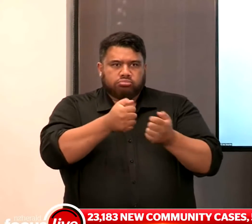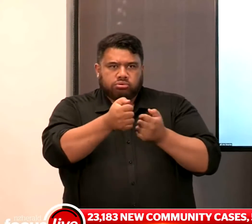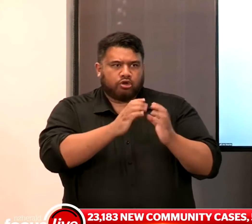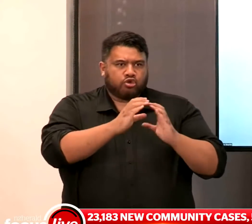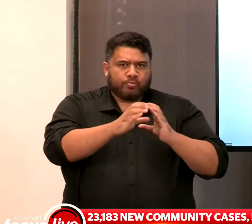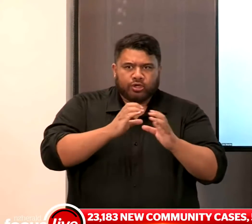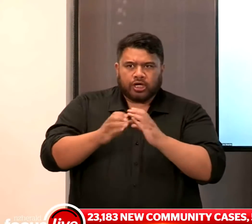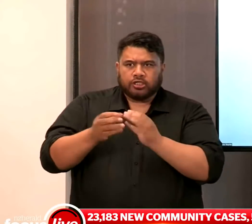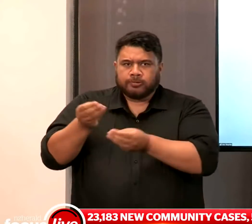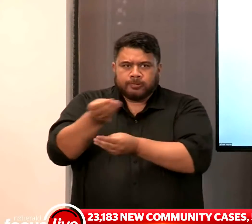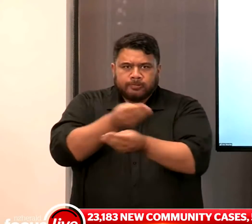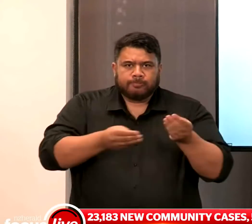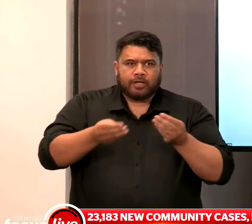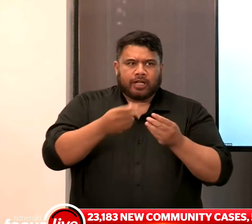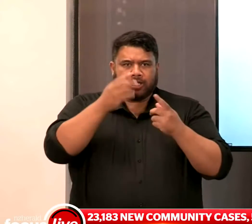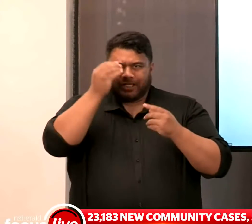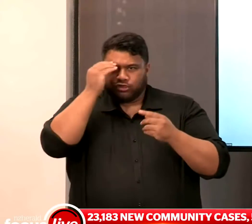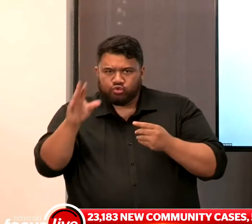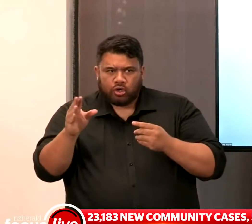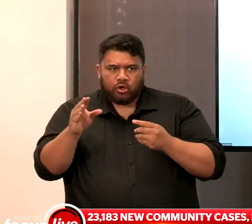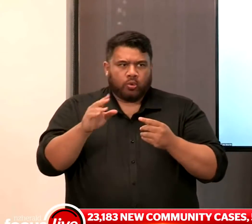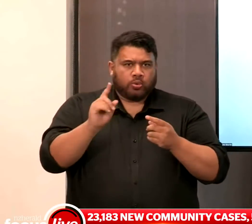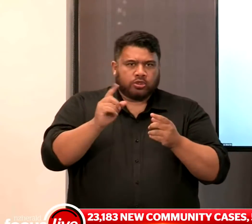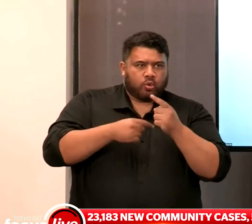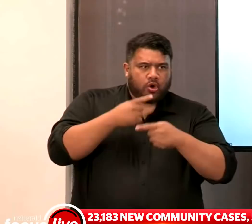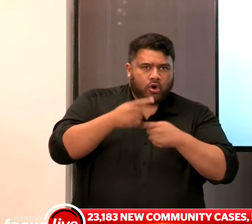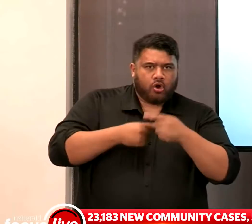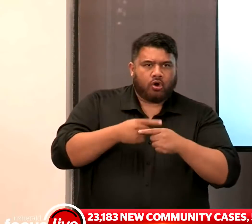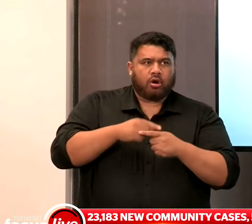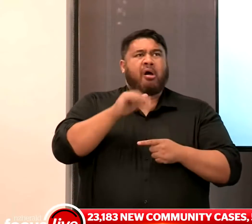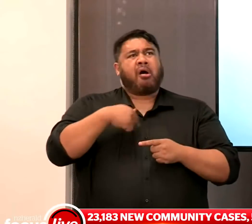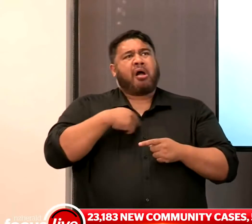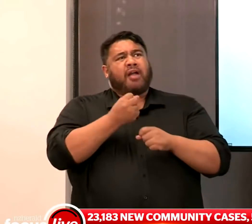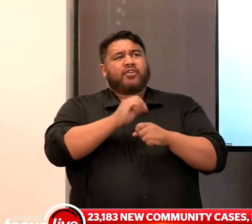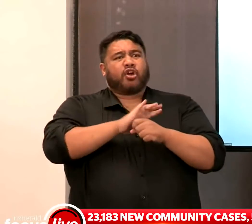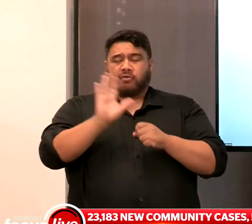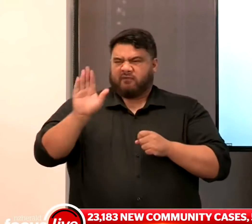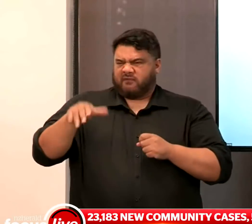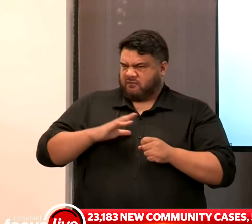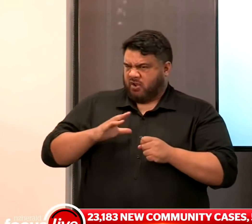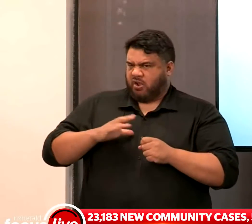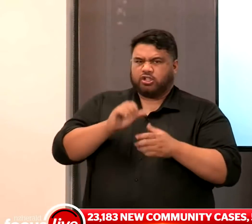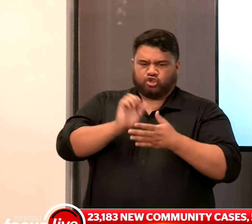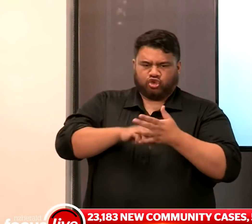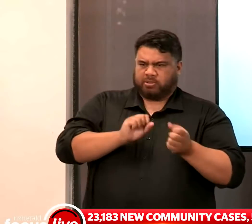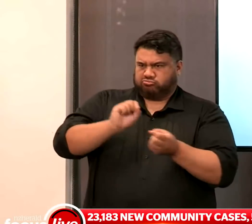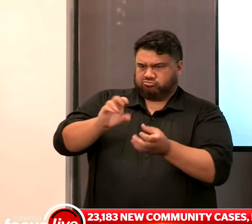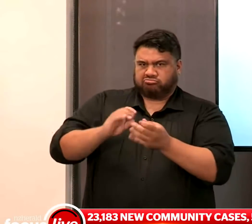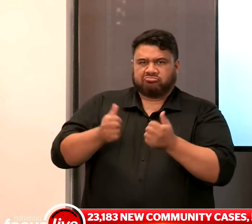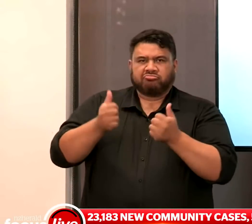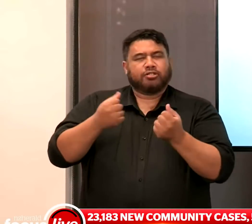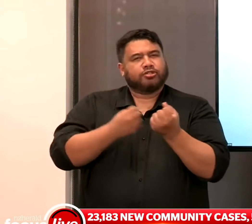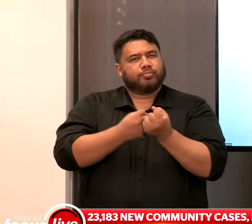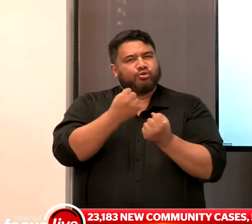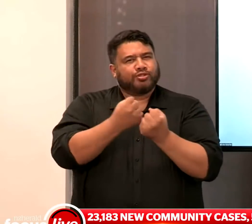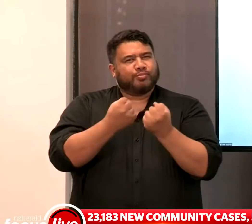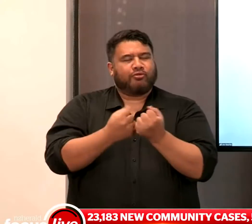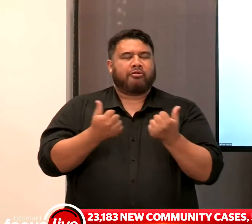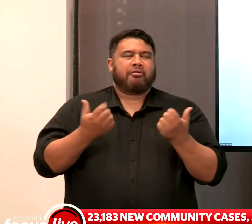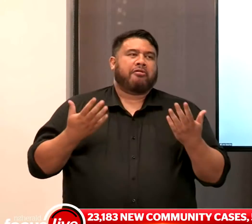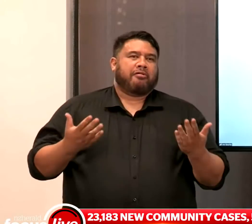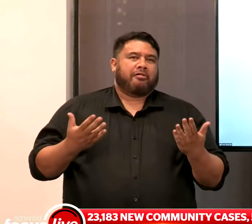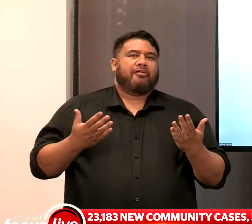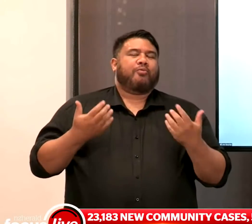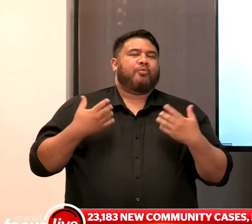tests positive, and then they can help by getting shopping and other things that people need. So by doing